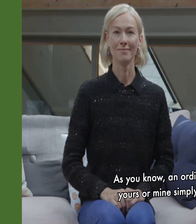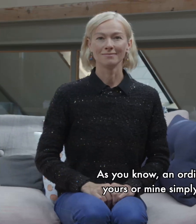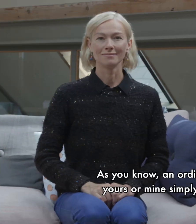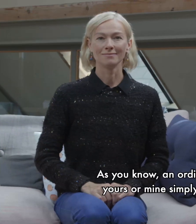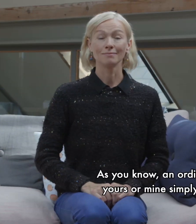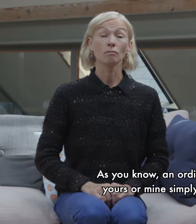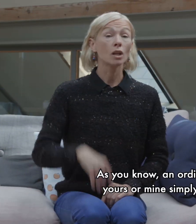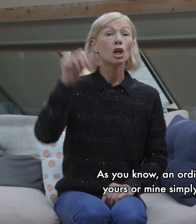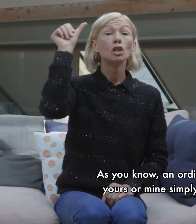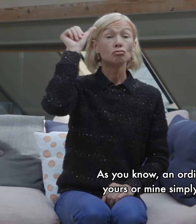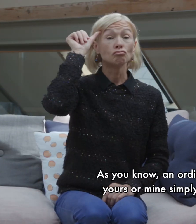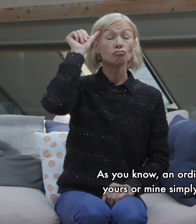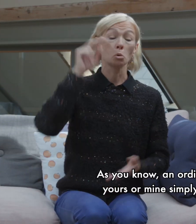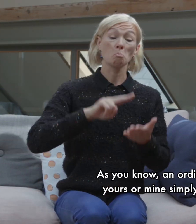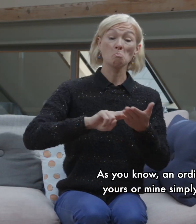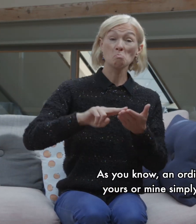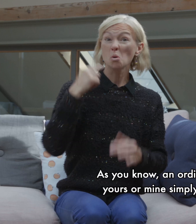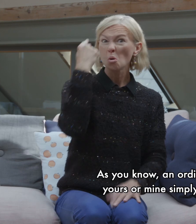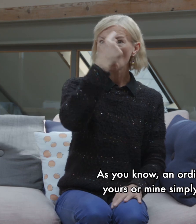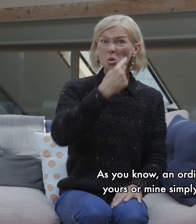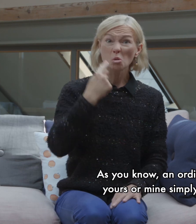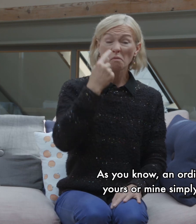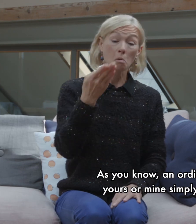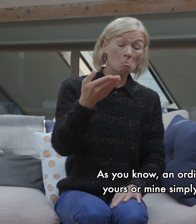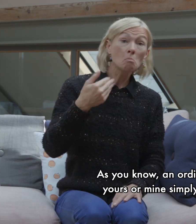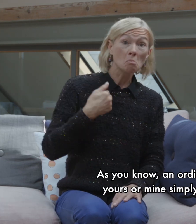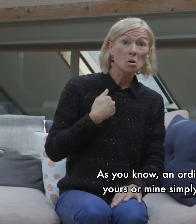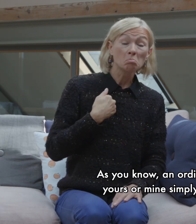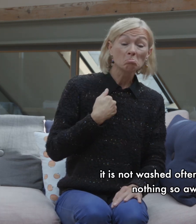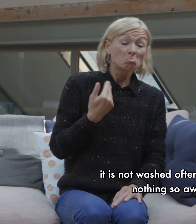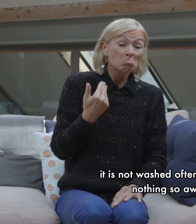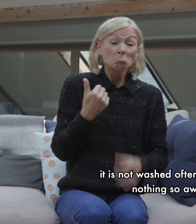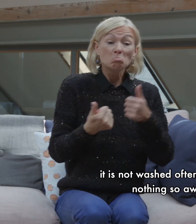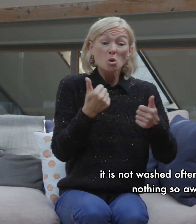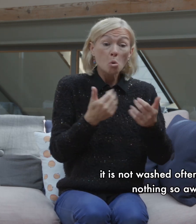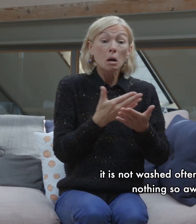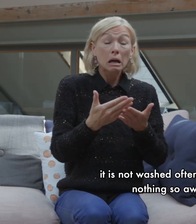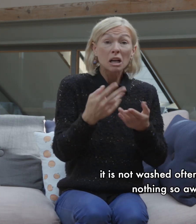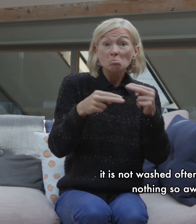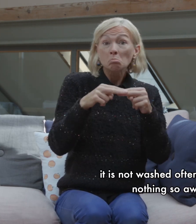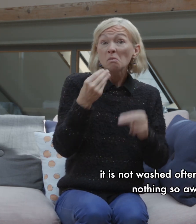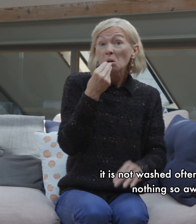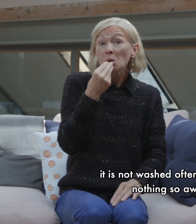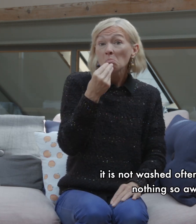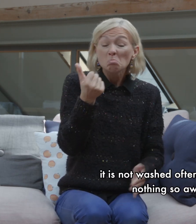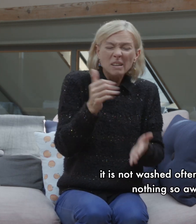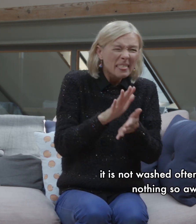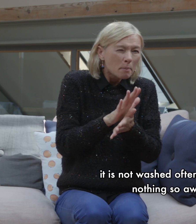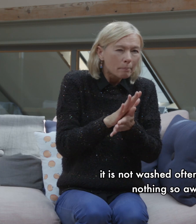As you know, an ordinary, unhairy face like yours or mine simply gets a bit smudgy if it is not washed often enough, and there's nothing so awful about